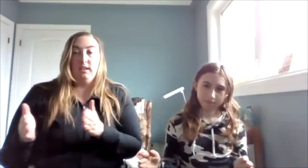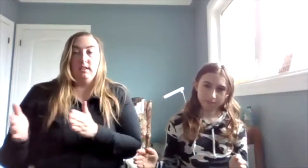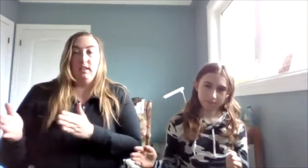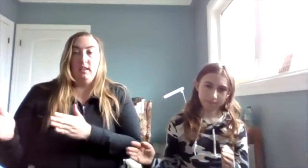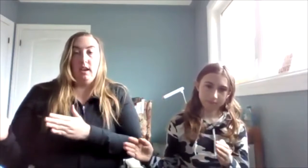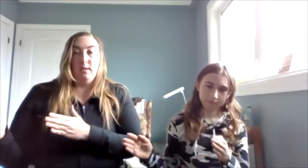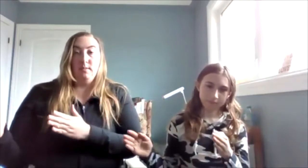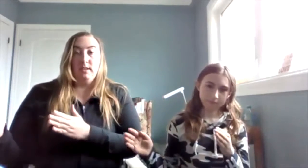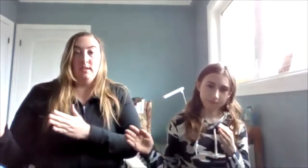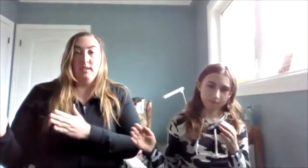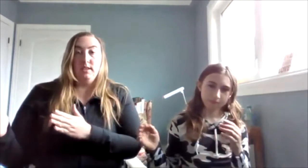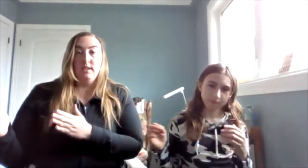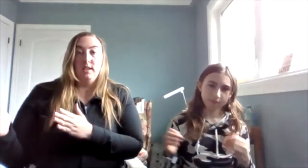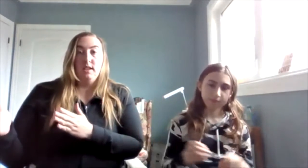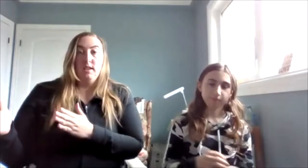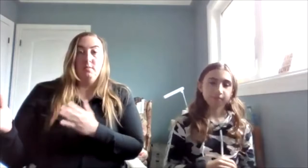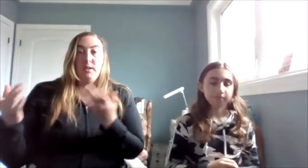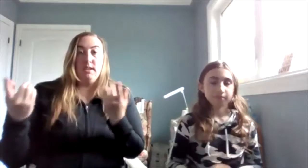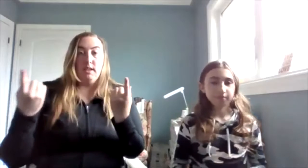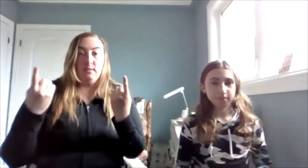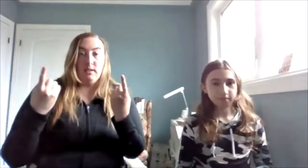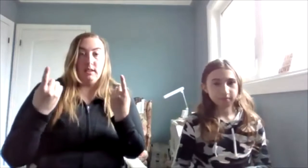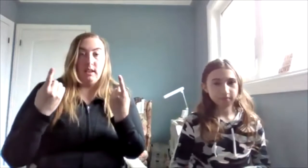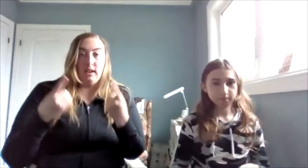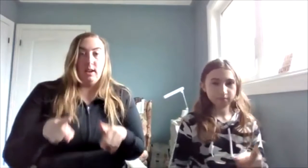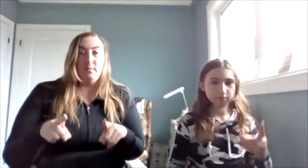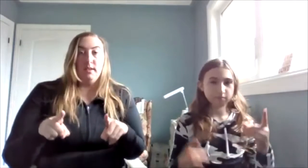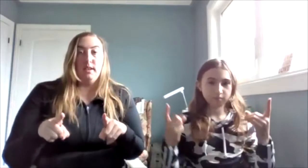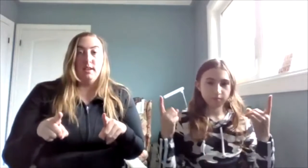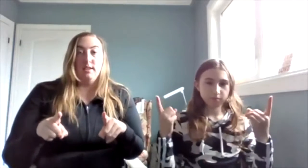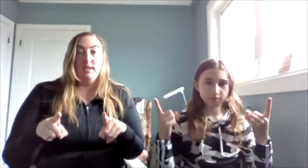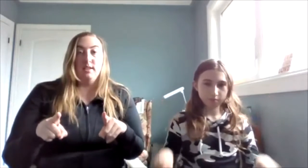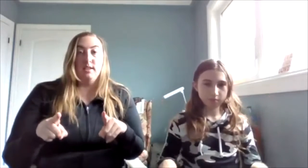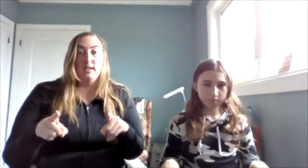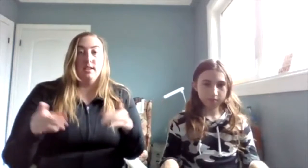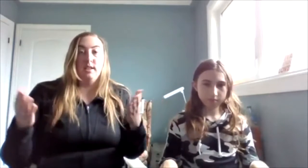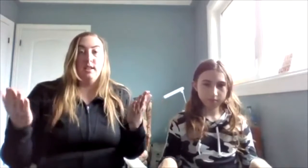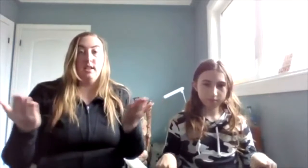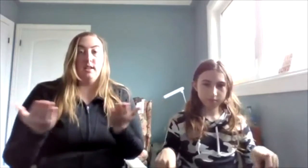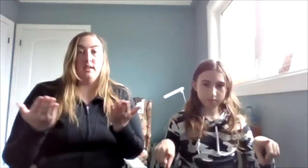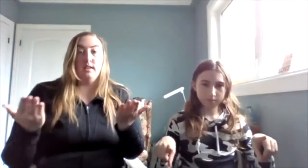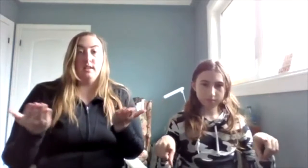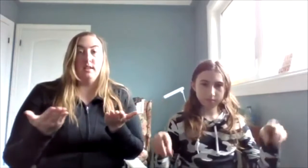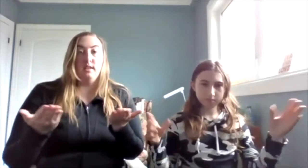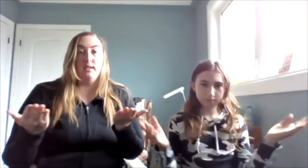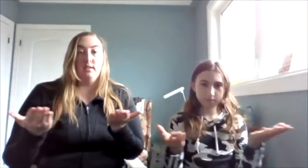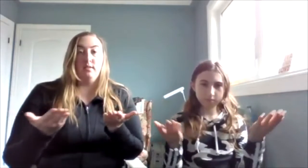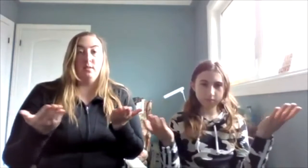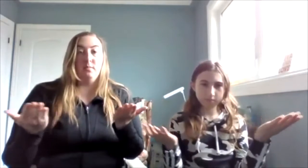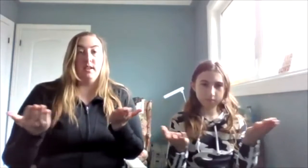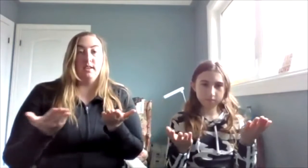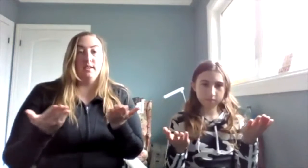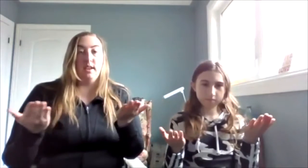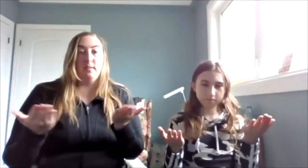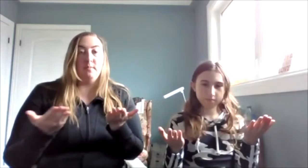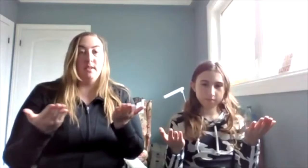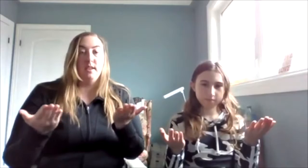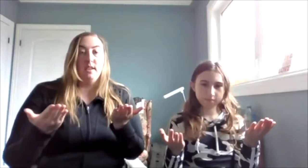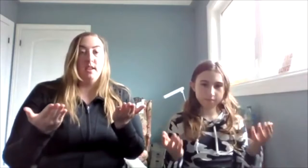is thy will. Be done, we're going to sign happen again. Here is two open hands up,